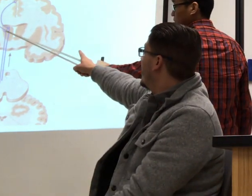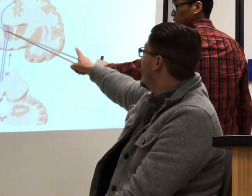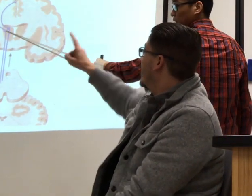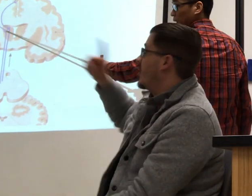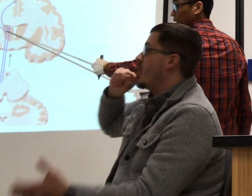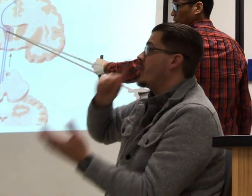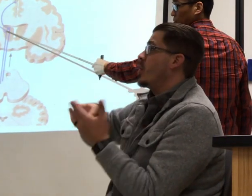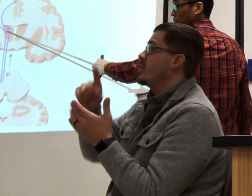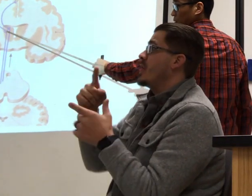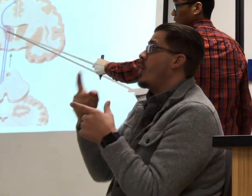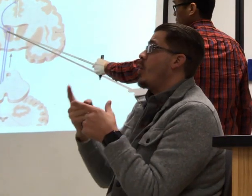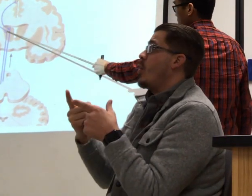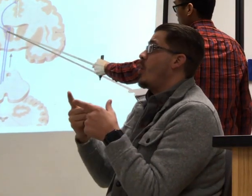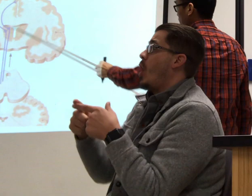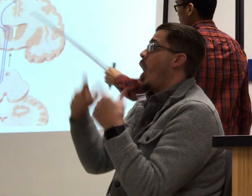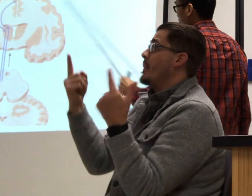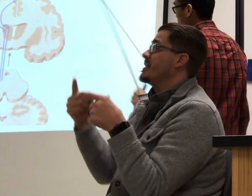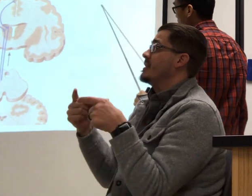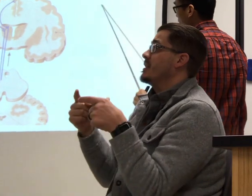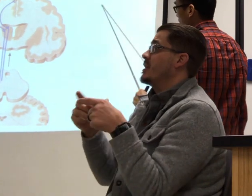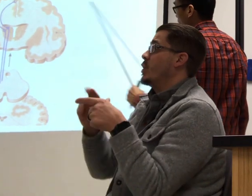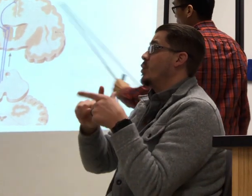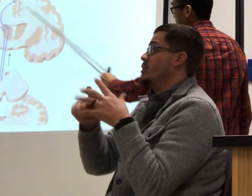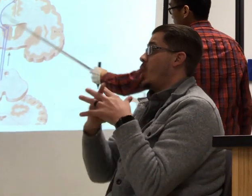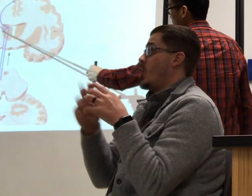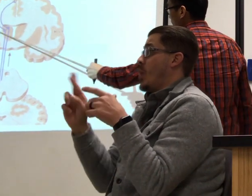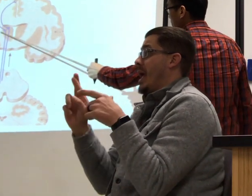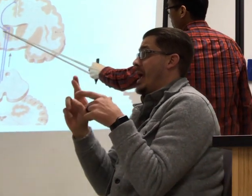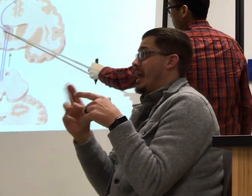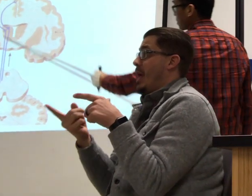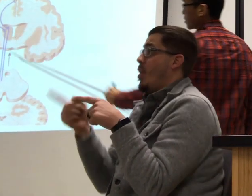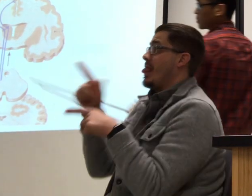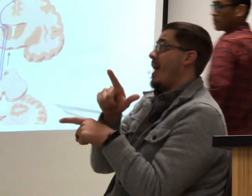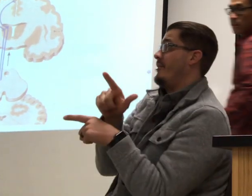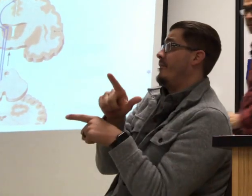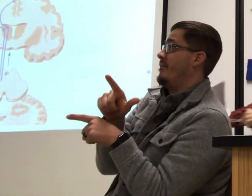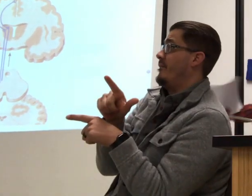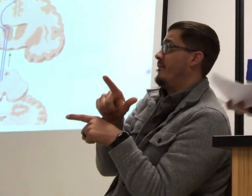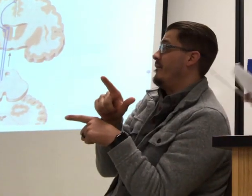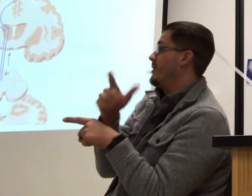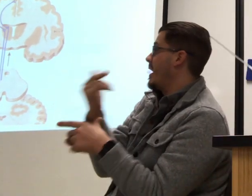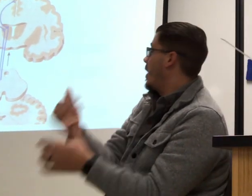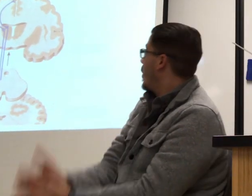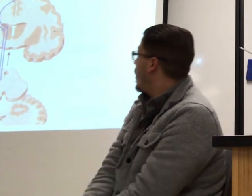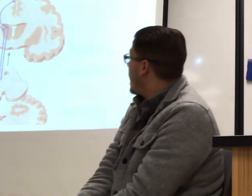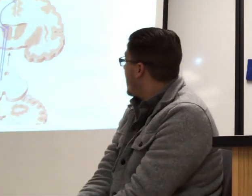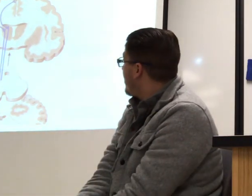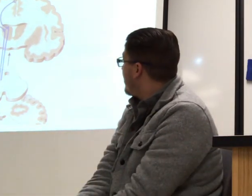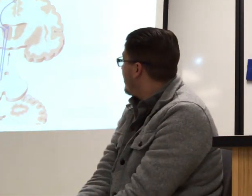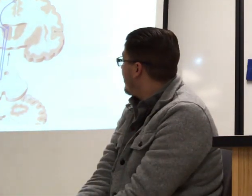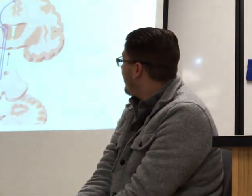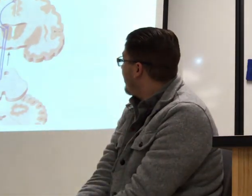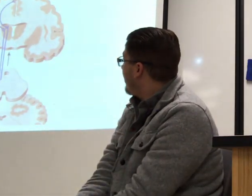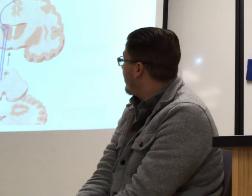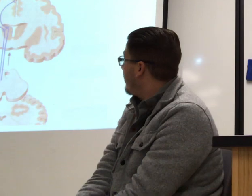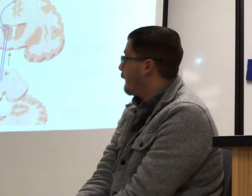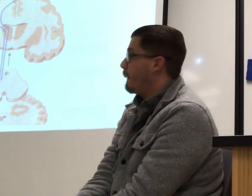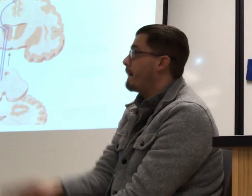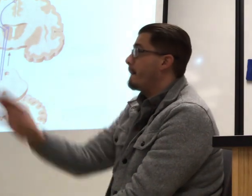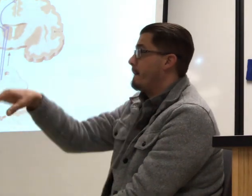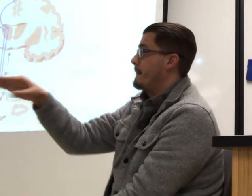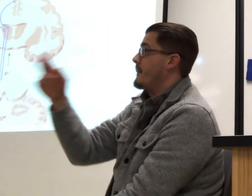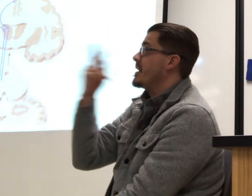on the opposite side now? We started off on this side, now we're on the side opposite. Okay, so that's